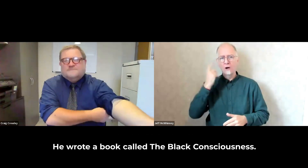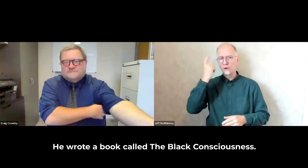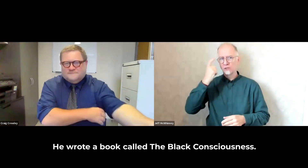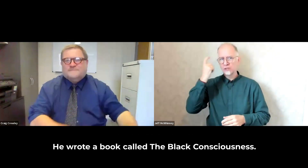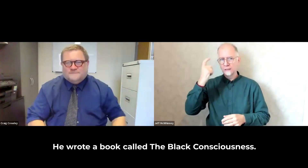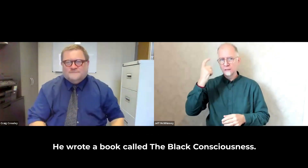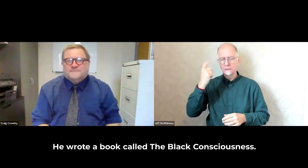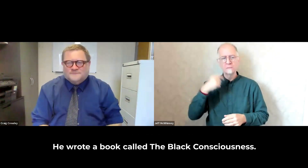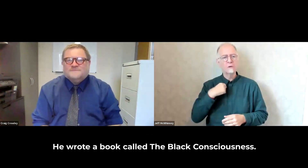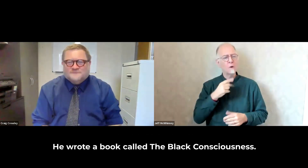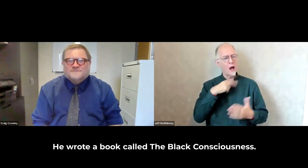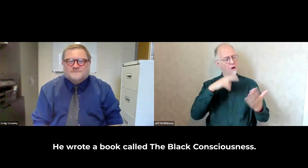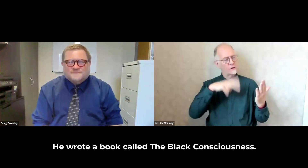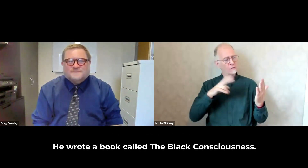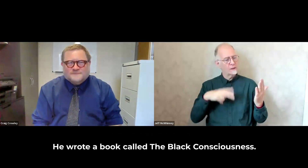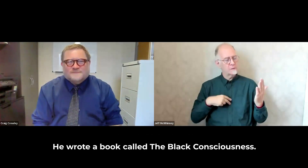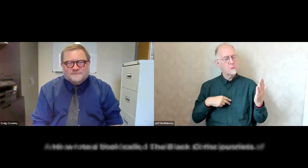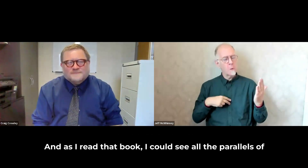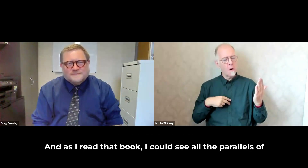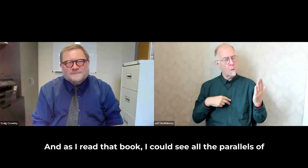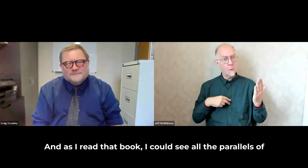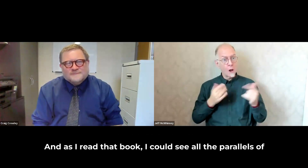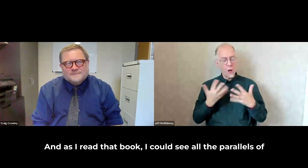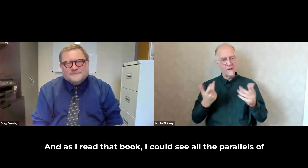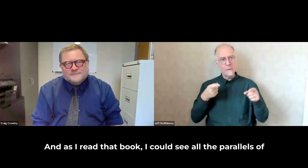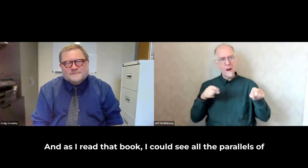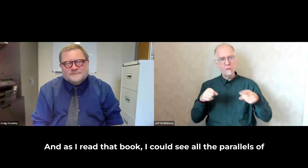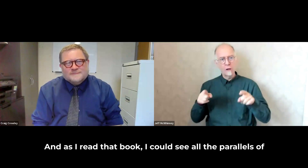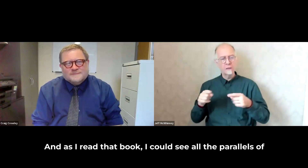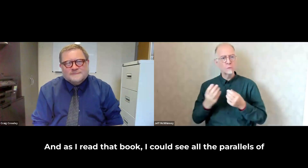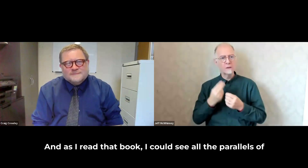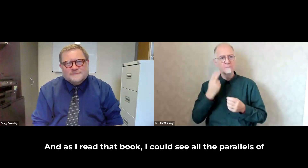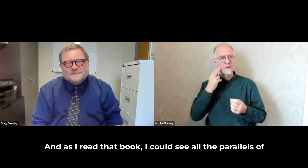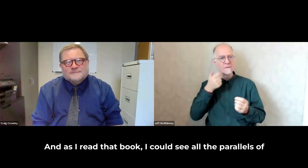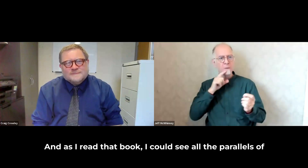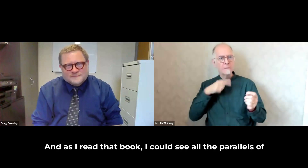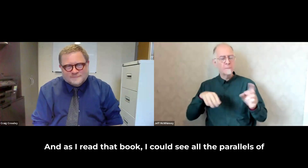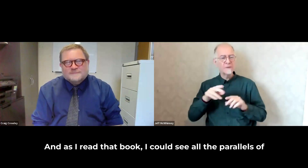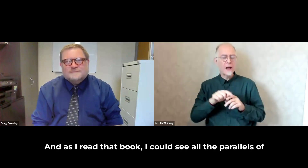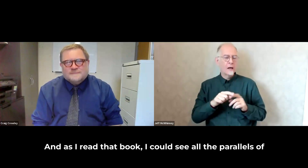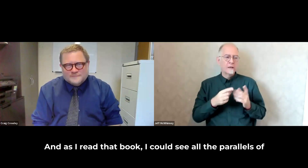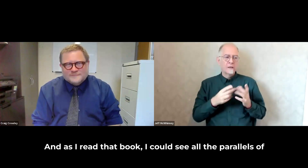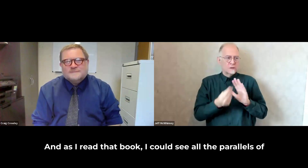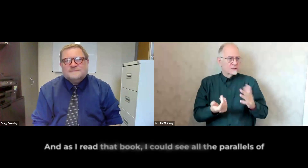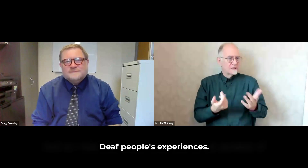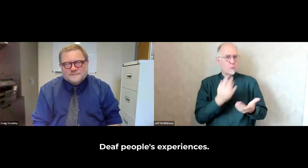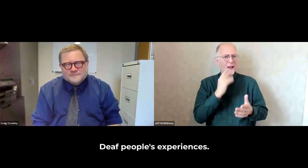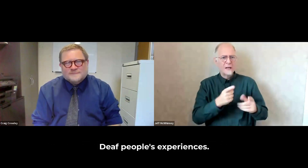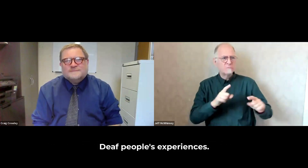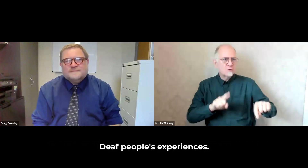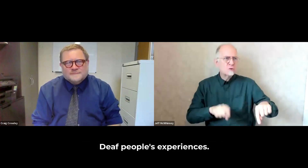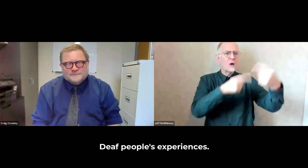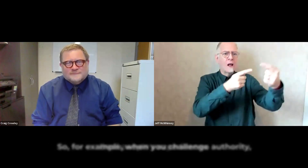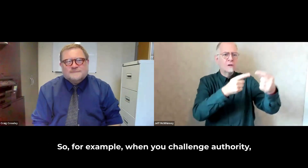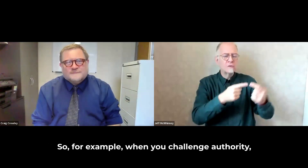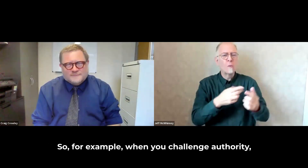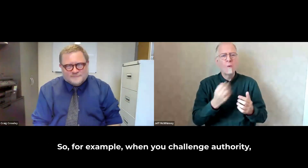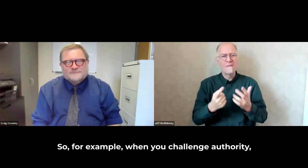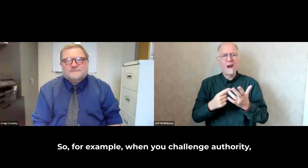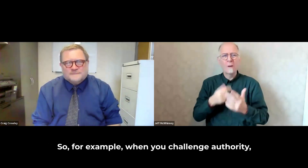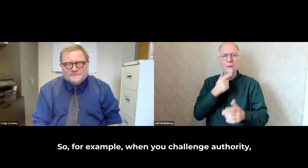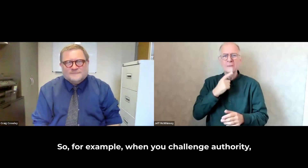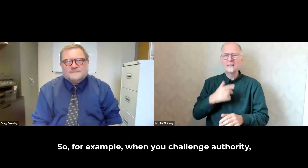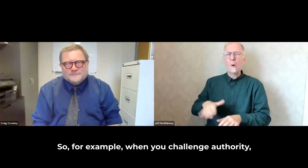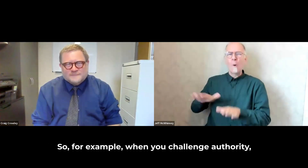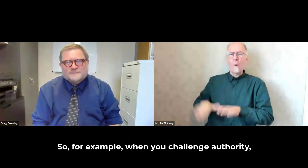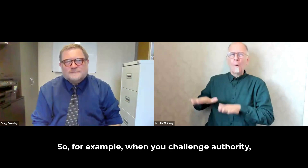He wrote a book called The Black Consciousness. And as I read that book, I could see all the parallels with deaf people's experiences. So, for